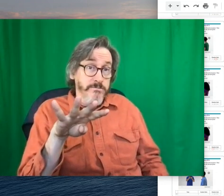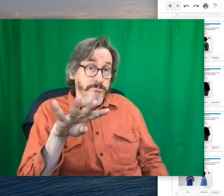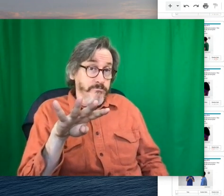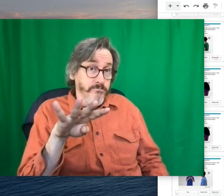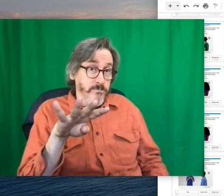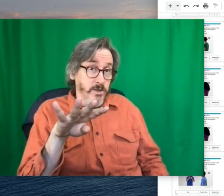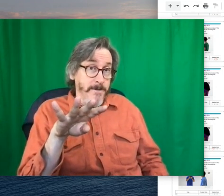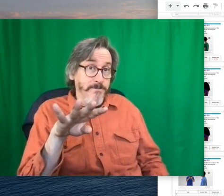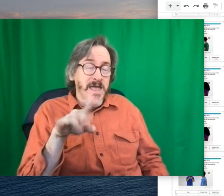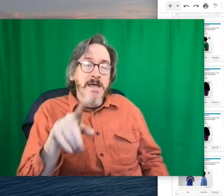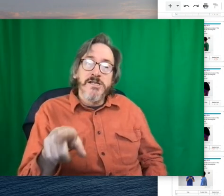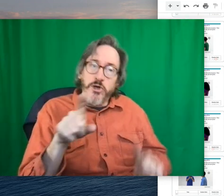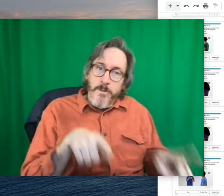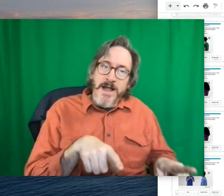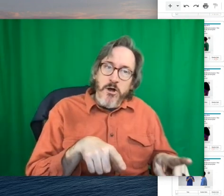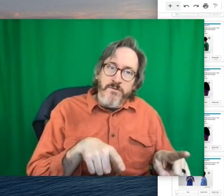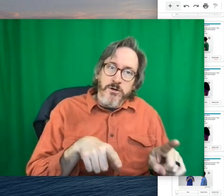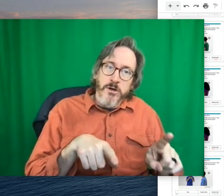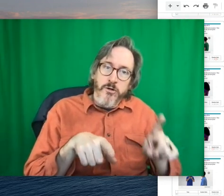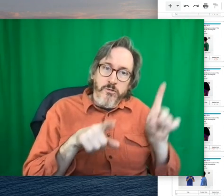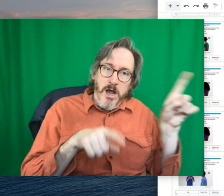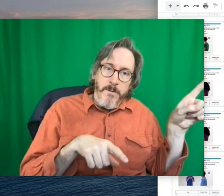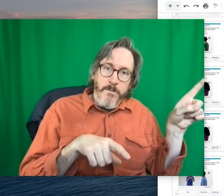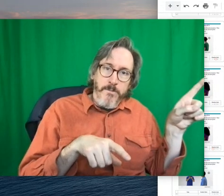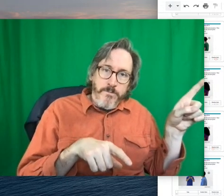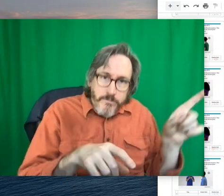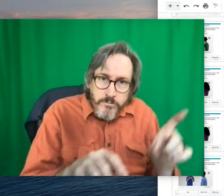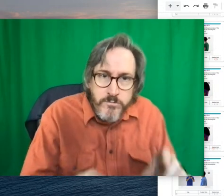reactions. Okay. So go back over.